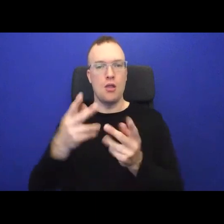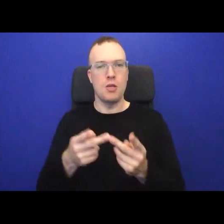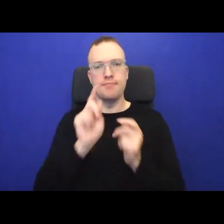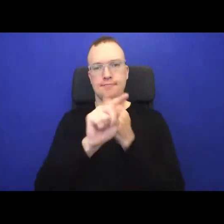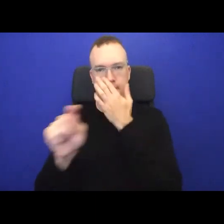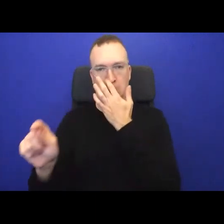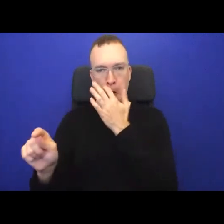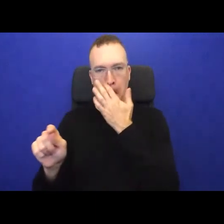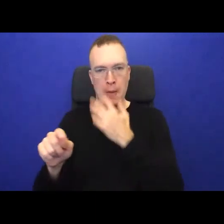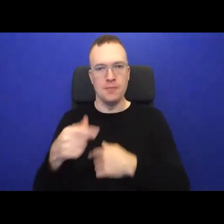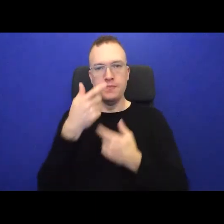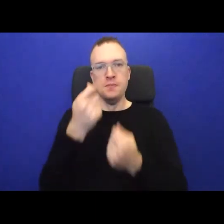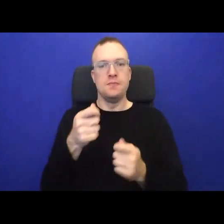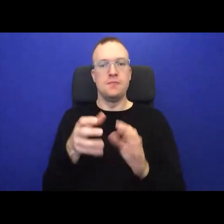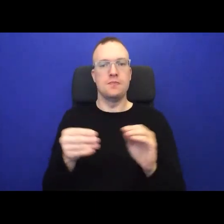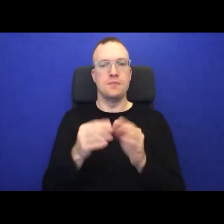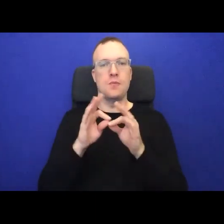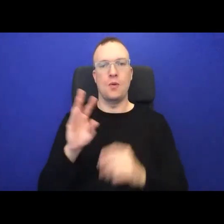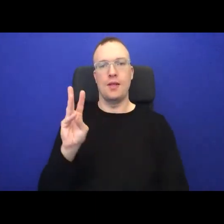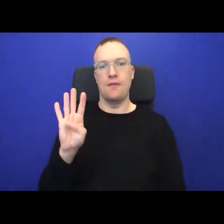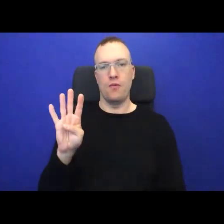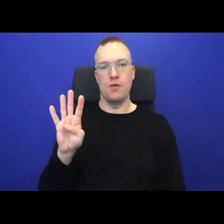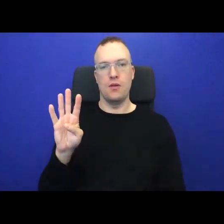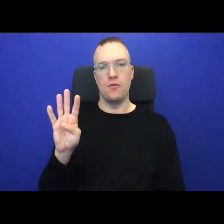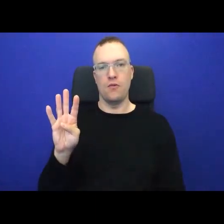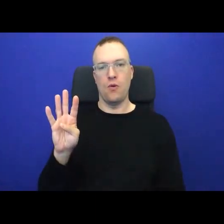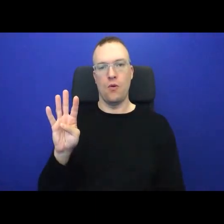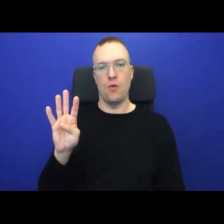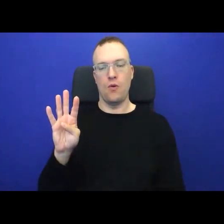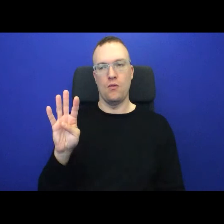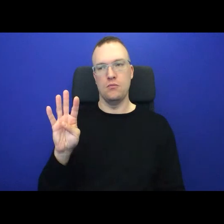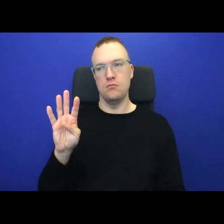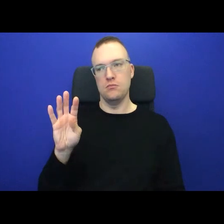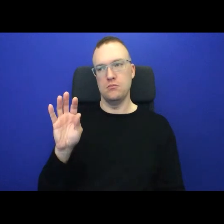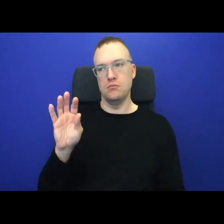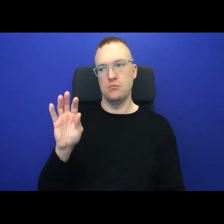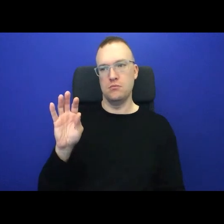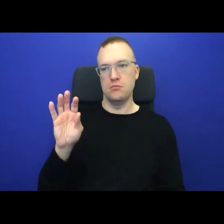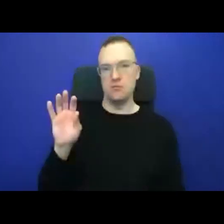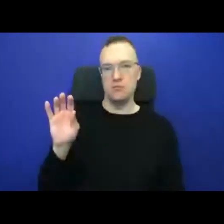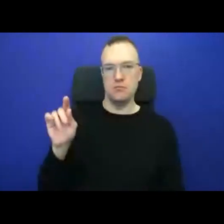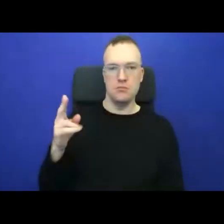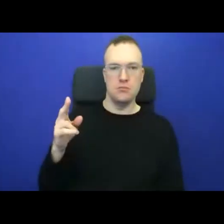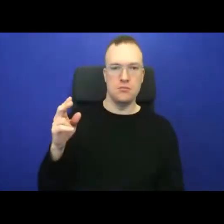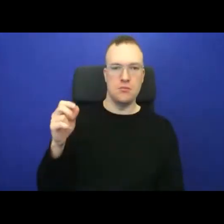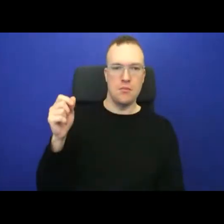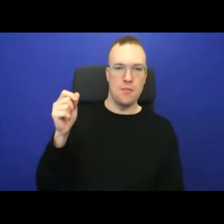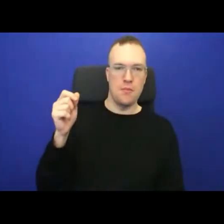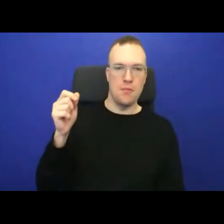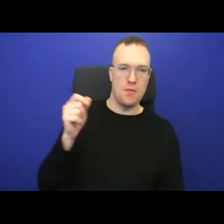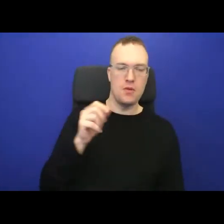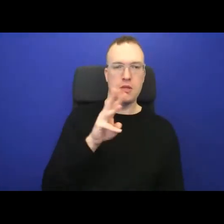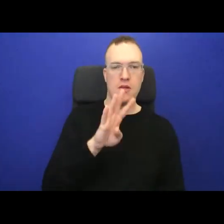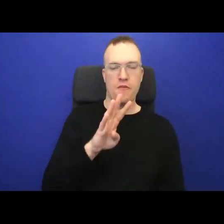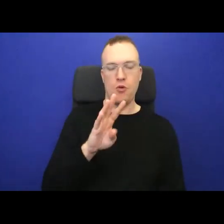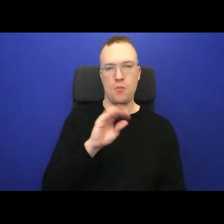mix, about 60-40 men to women, so quite a good mix for those days of female students.